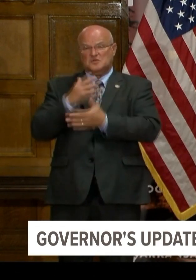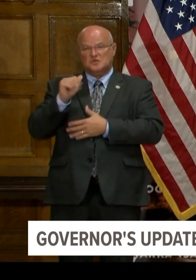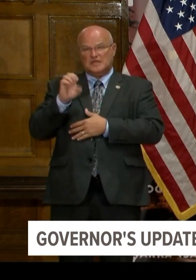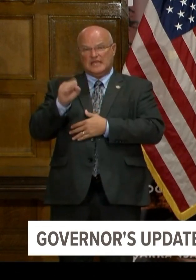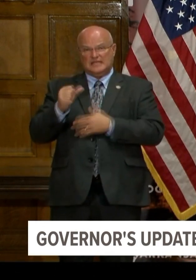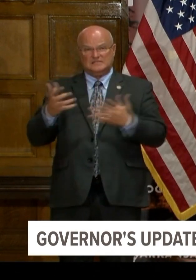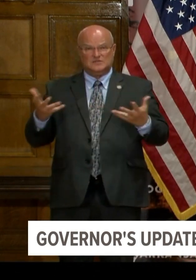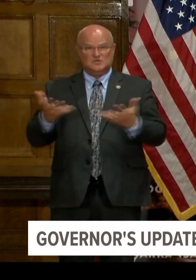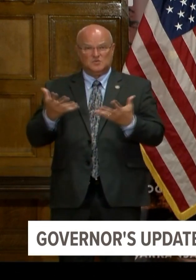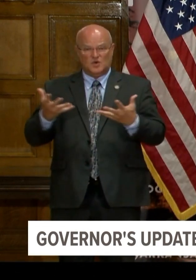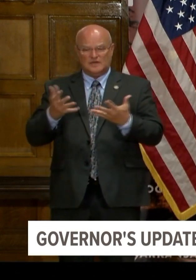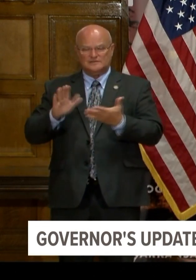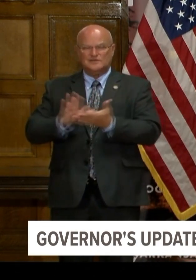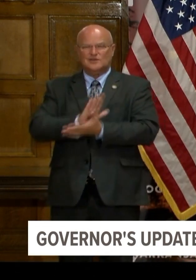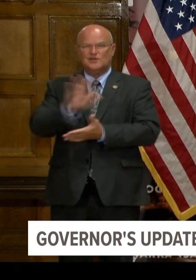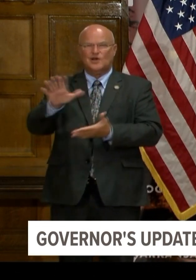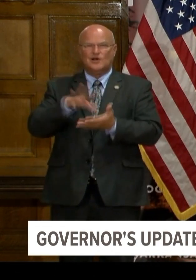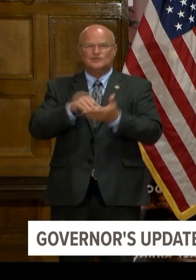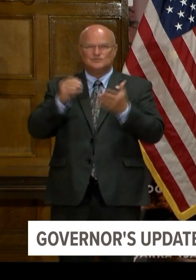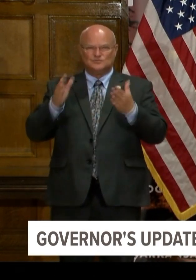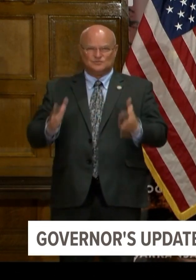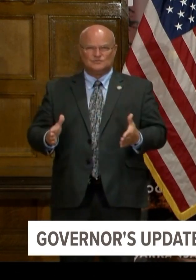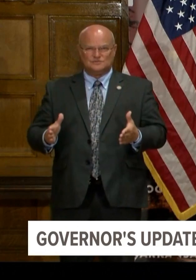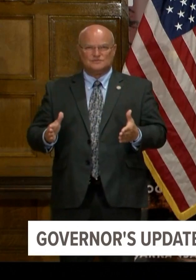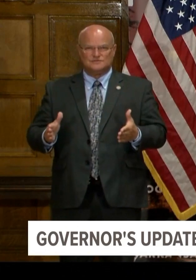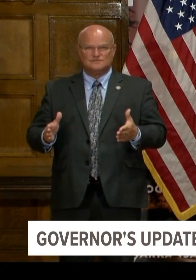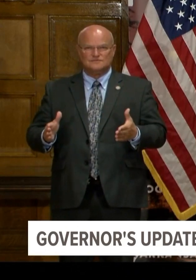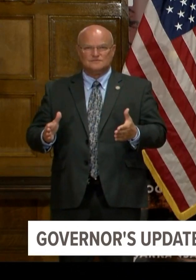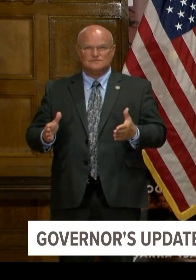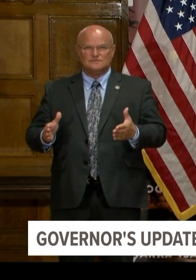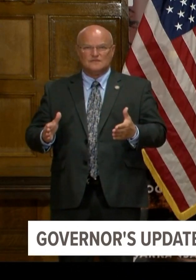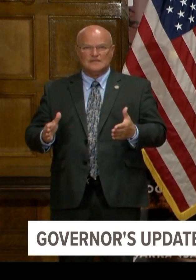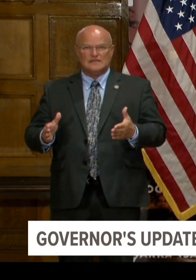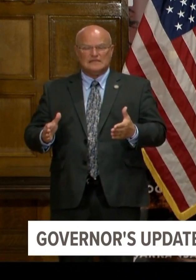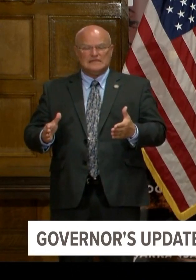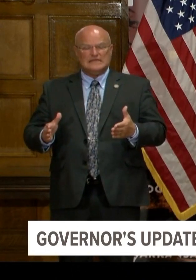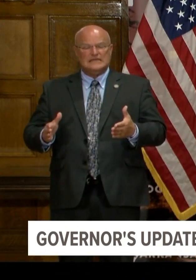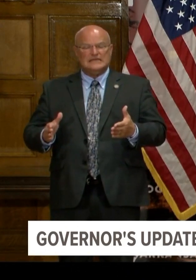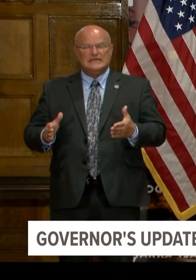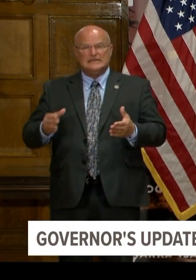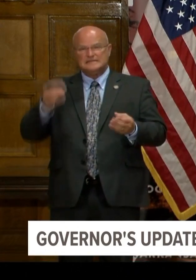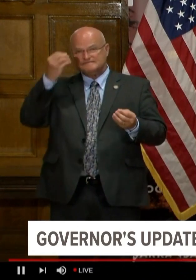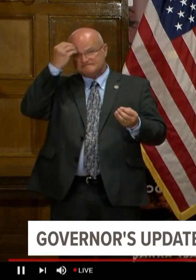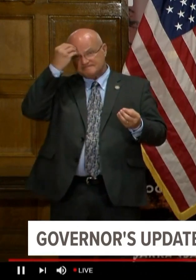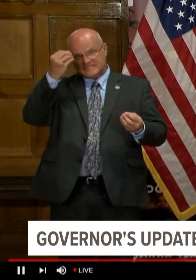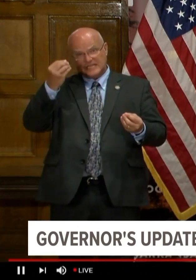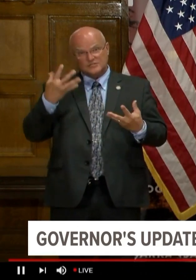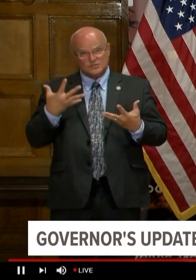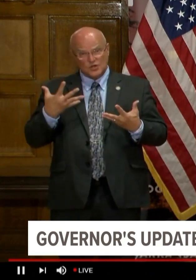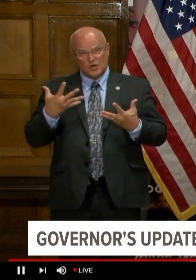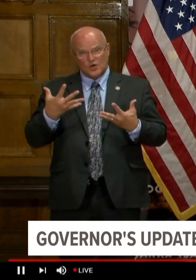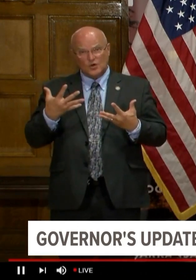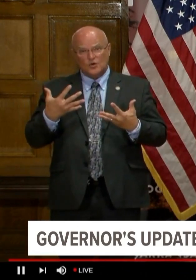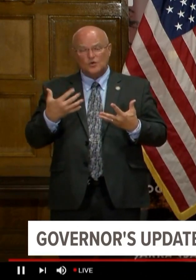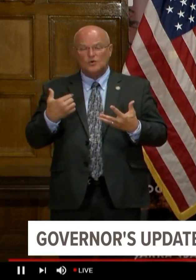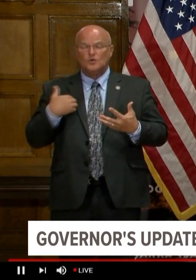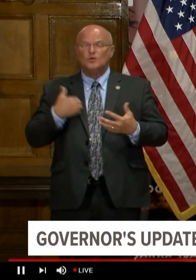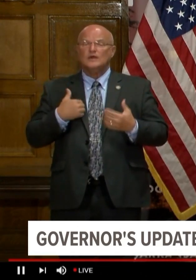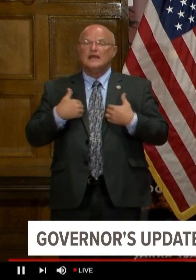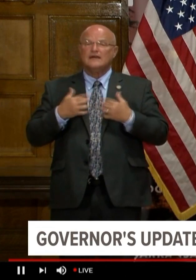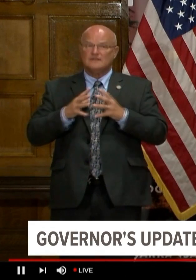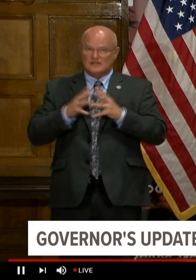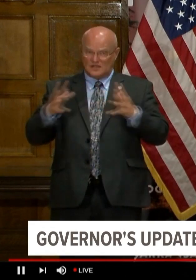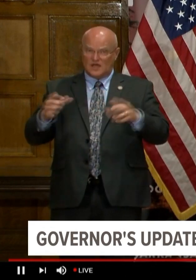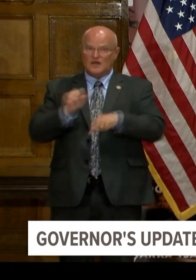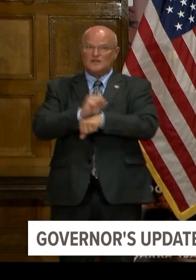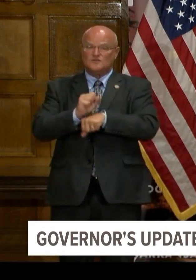are college students. And it's just a signal that we have a lot of work to do here